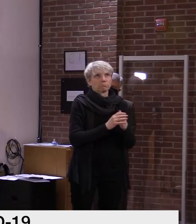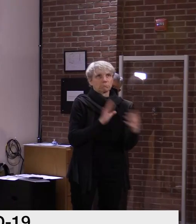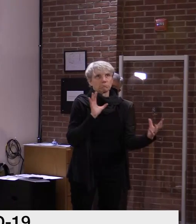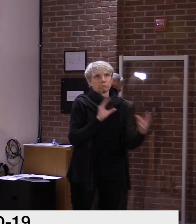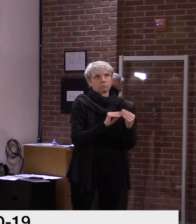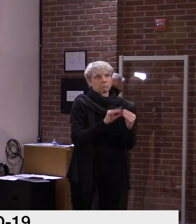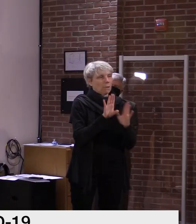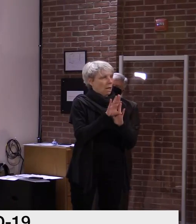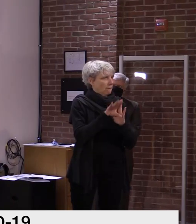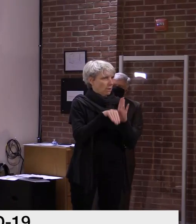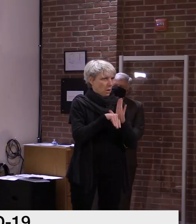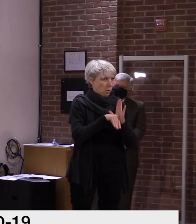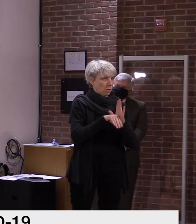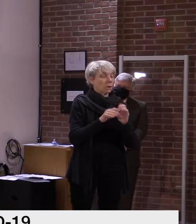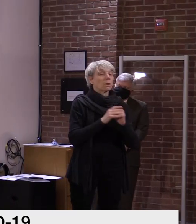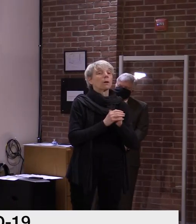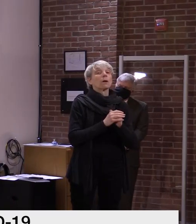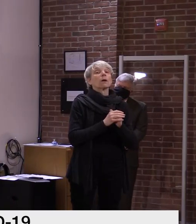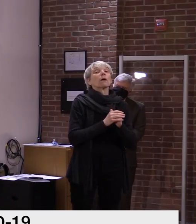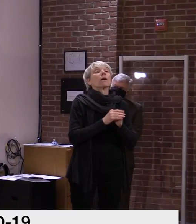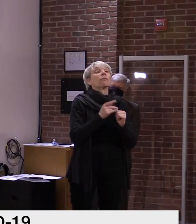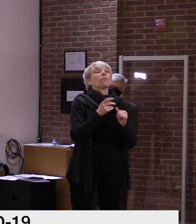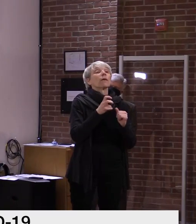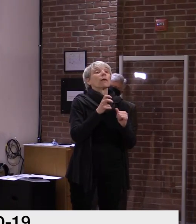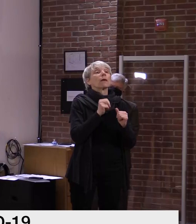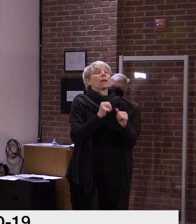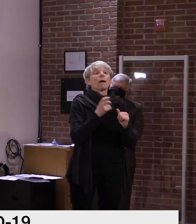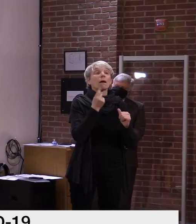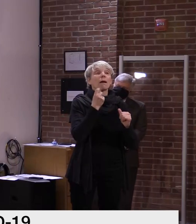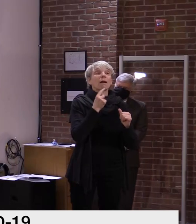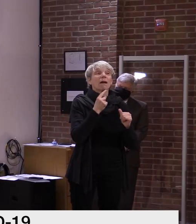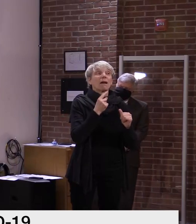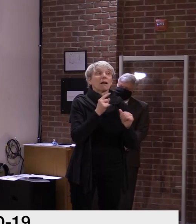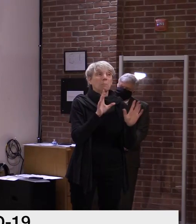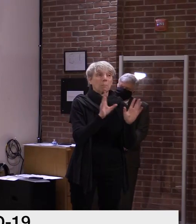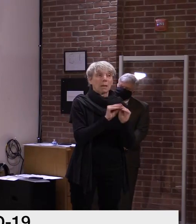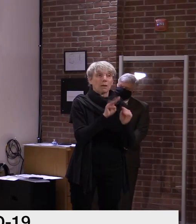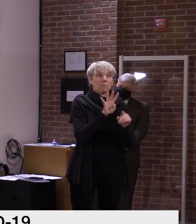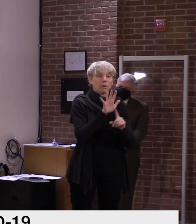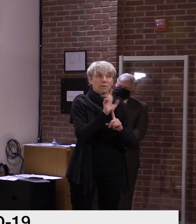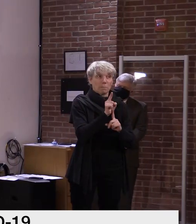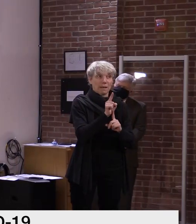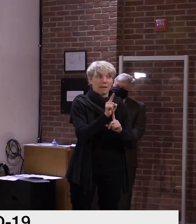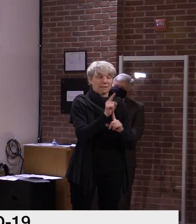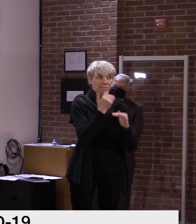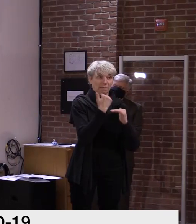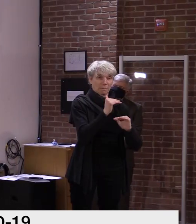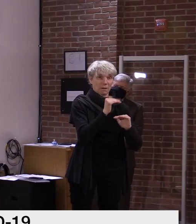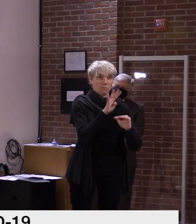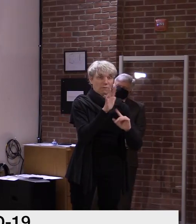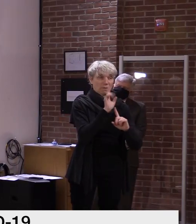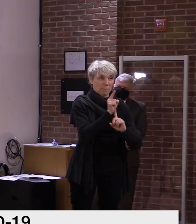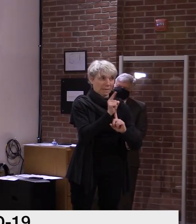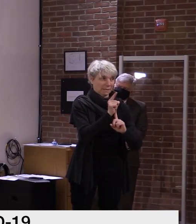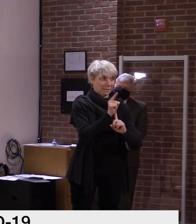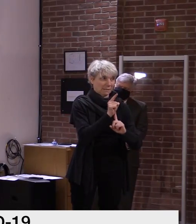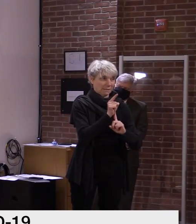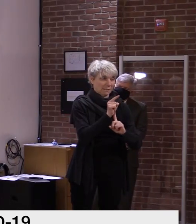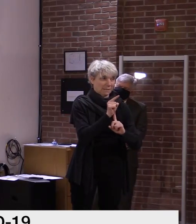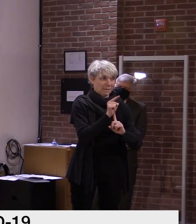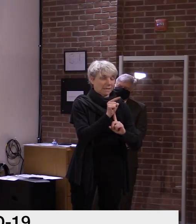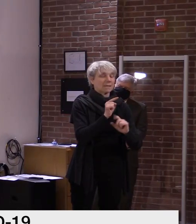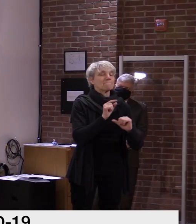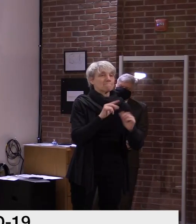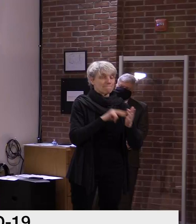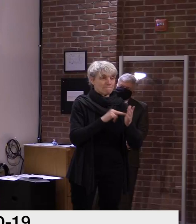an hour. And then, and all told, is 45 minutes allotted for these calls. So